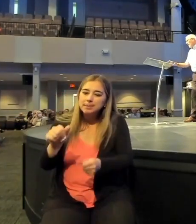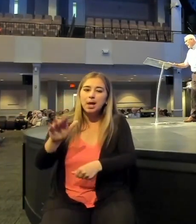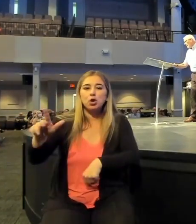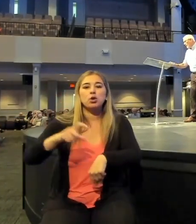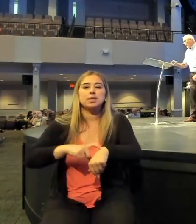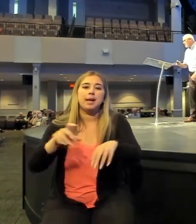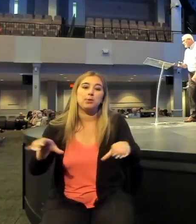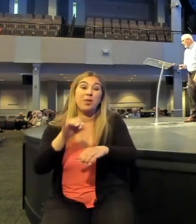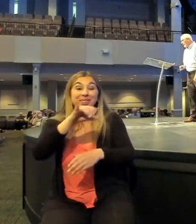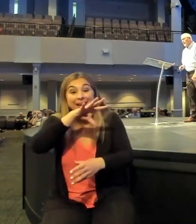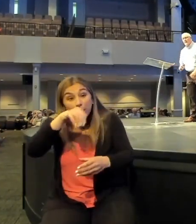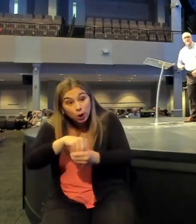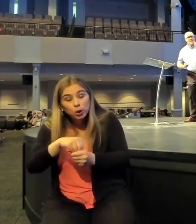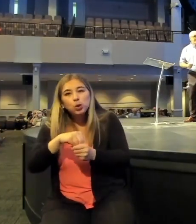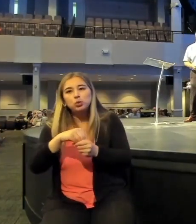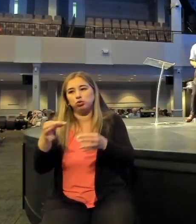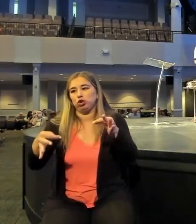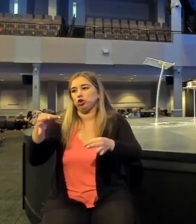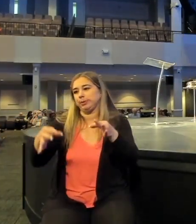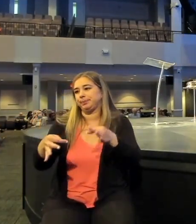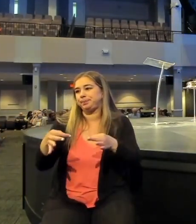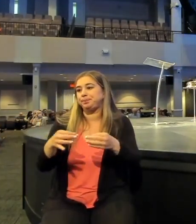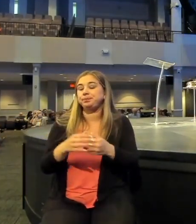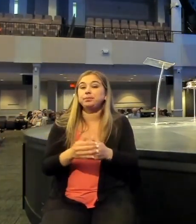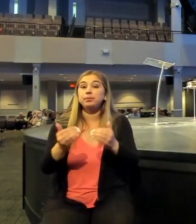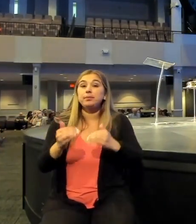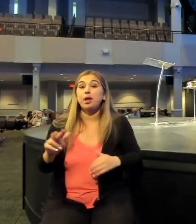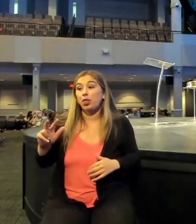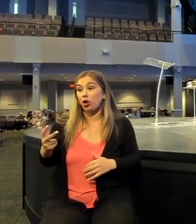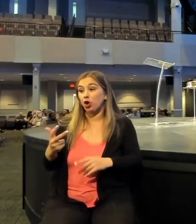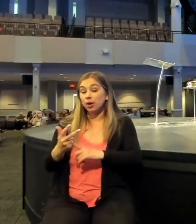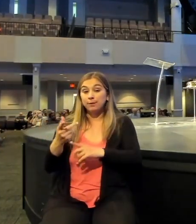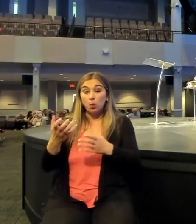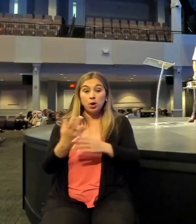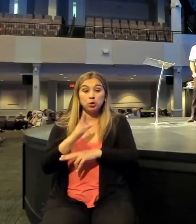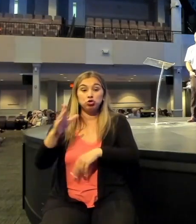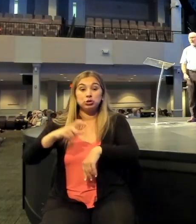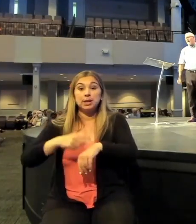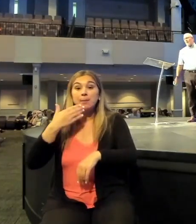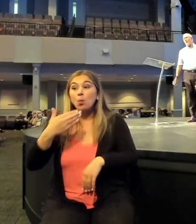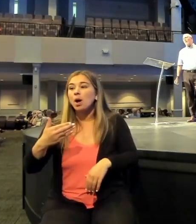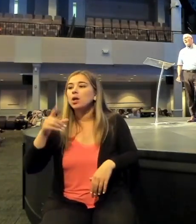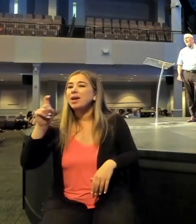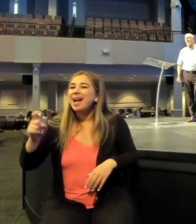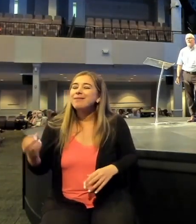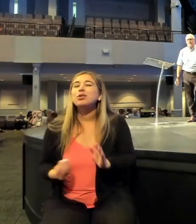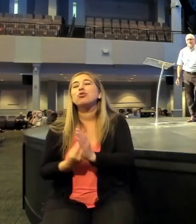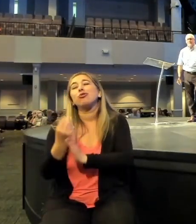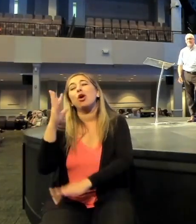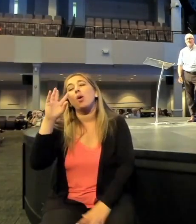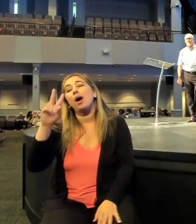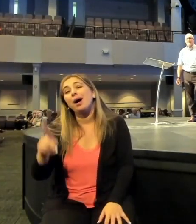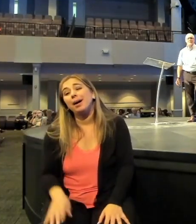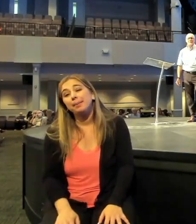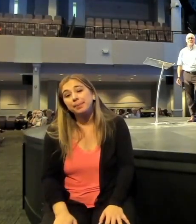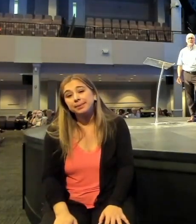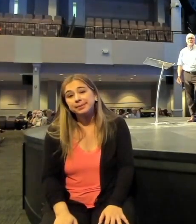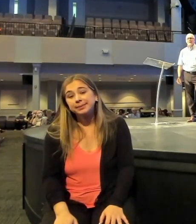doing. And that involves some judgment. Here's the third thing, if you want to use your time well, you got to grow up.